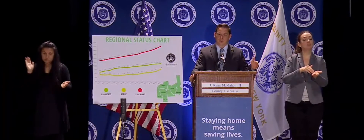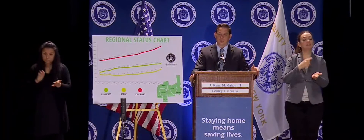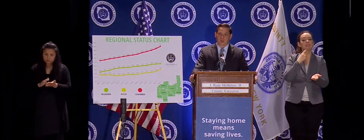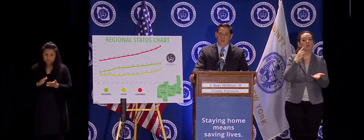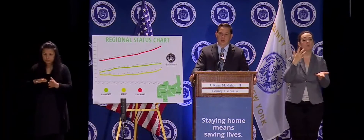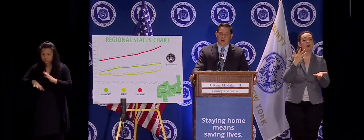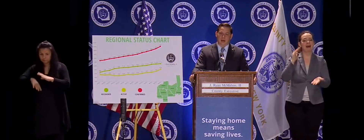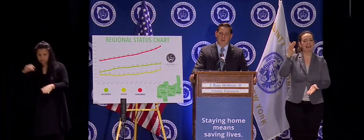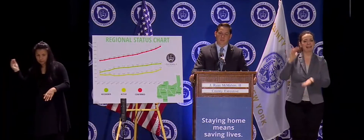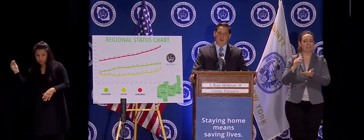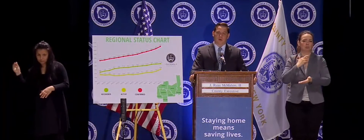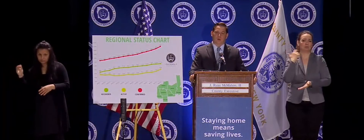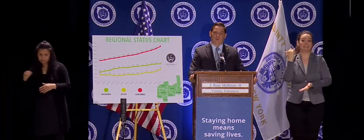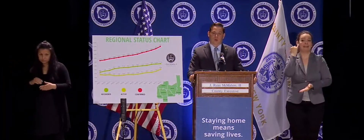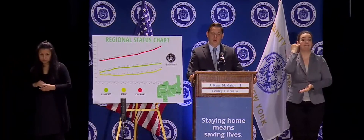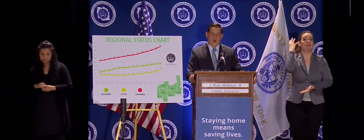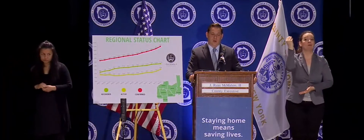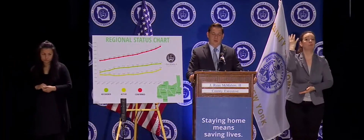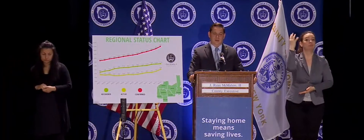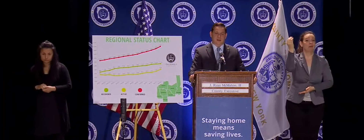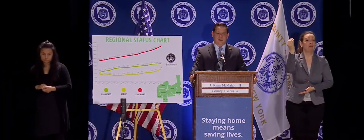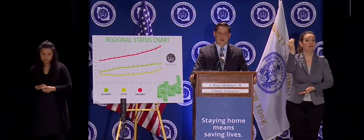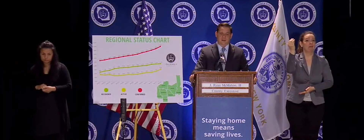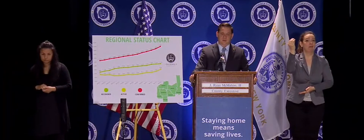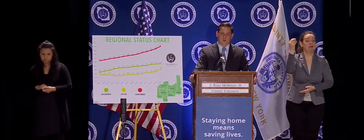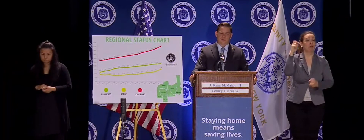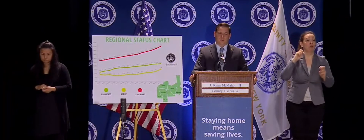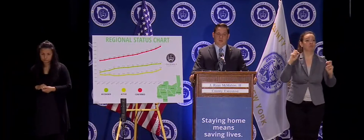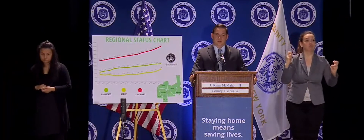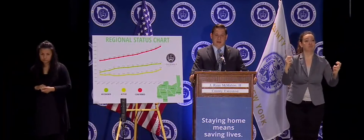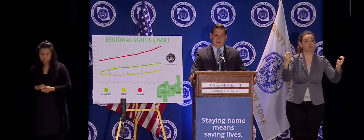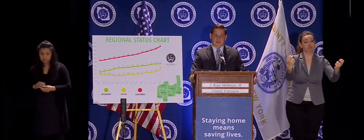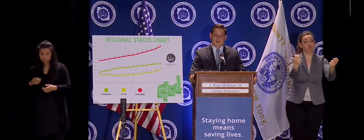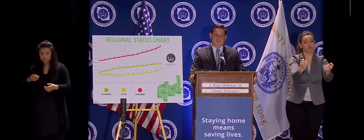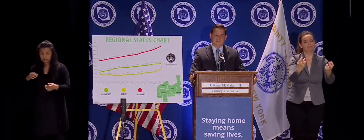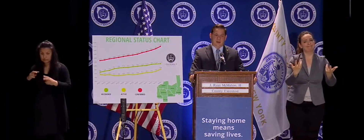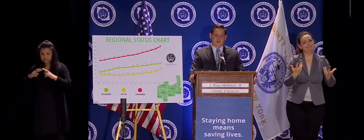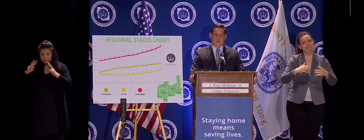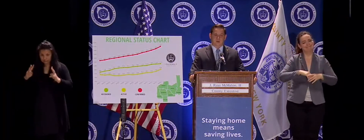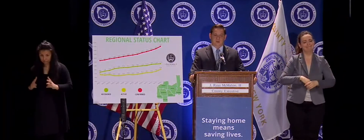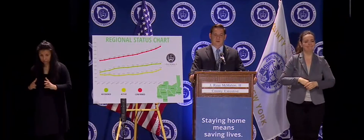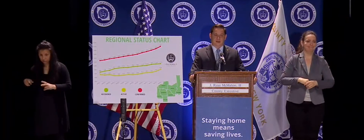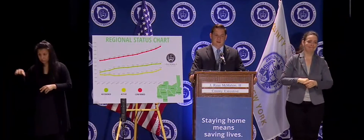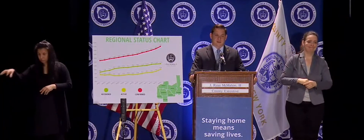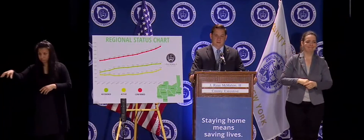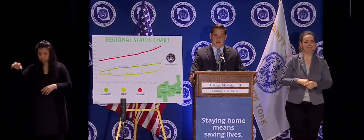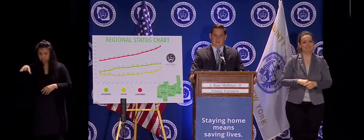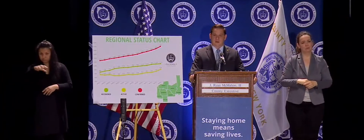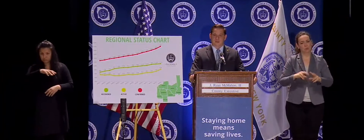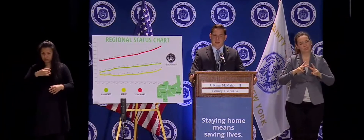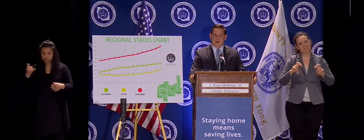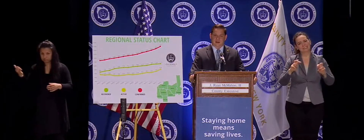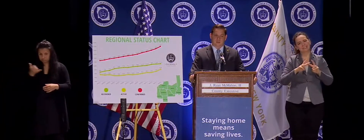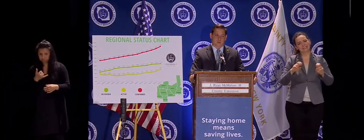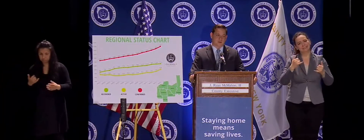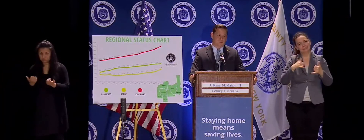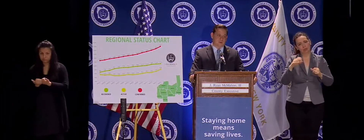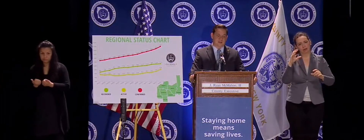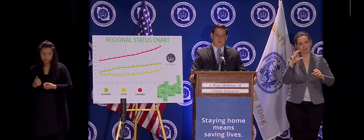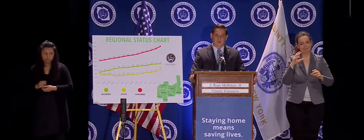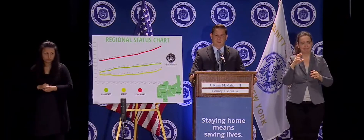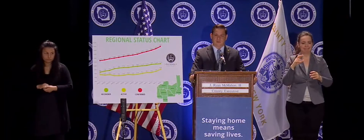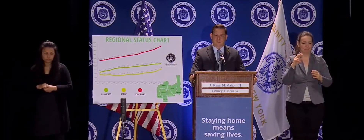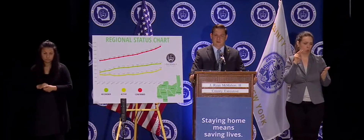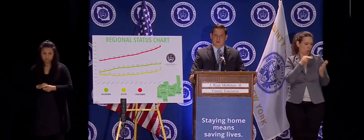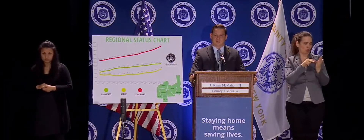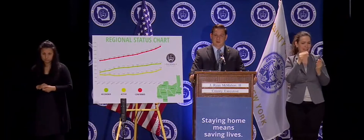you do, but overall, when you're looking at, everybody will say I'm outside. I can put a